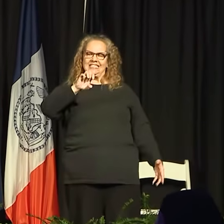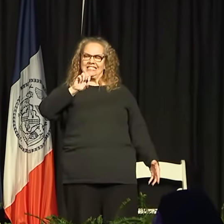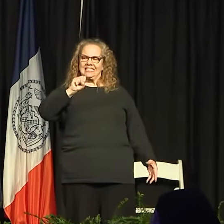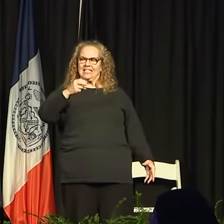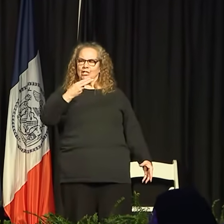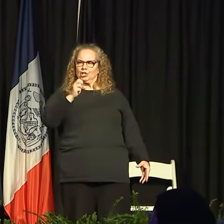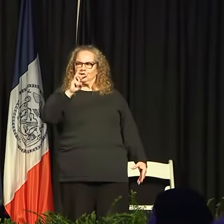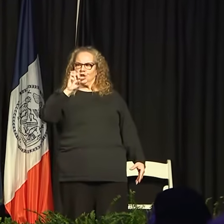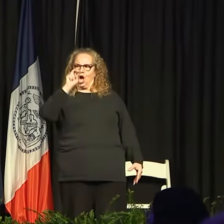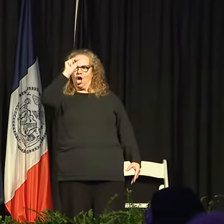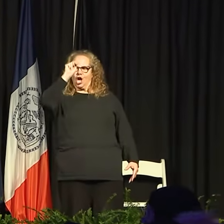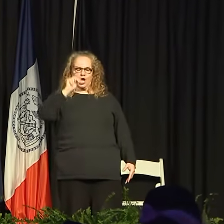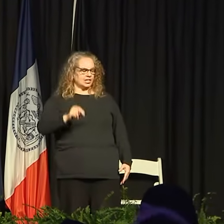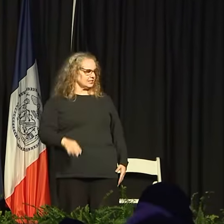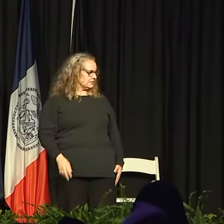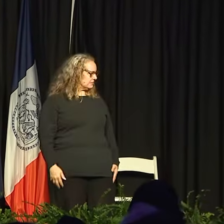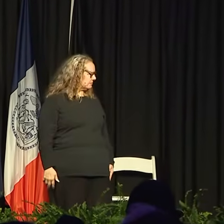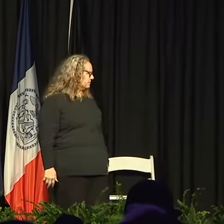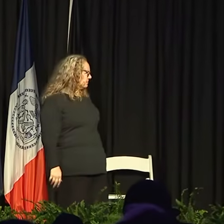Thank you.